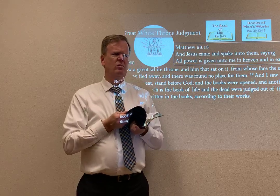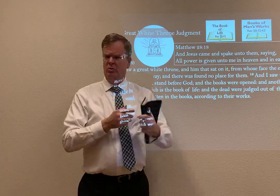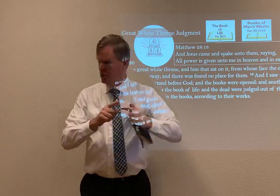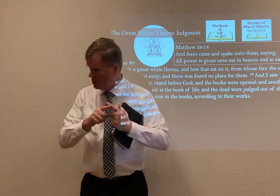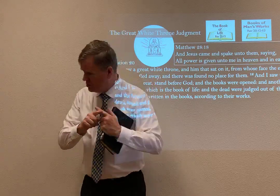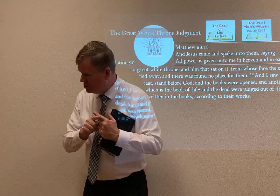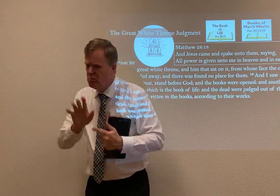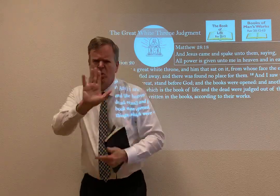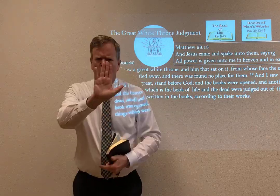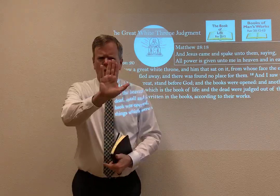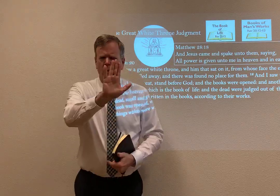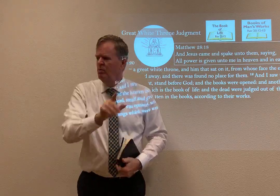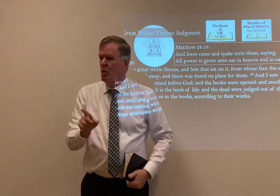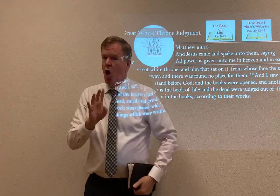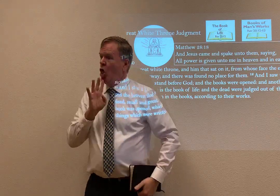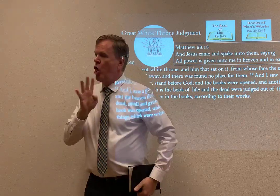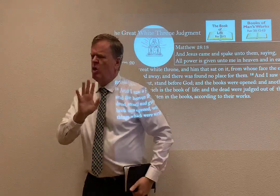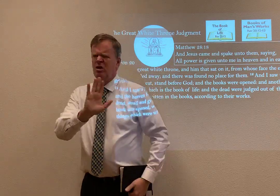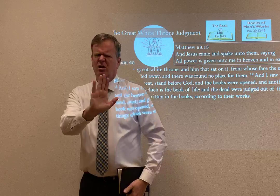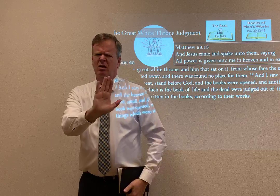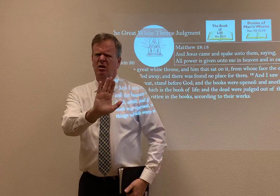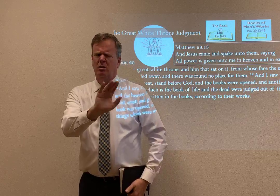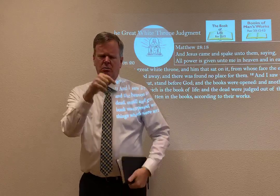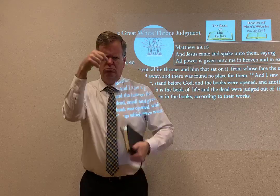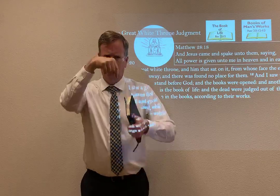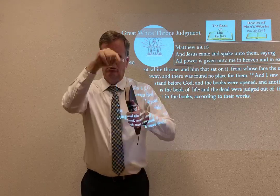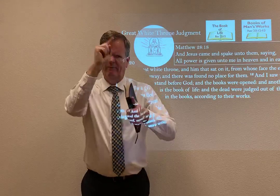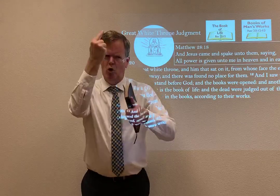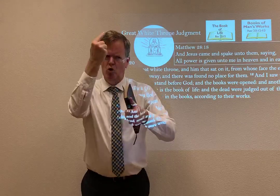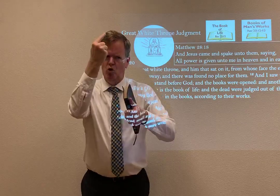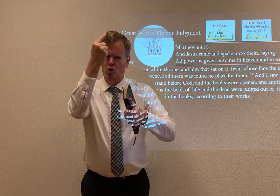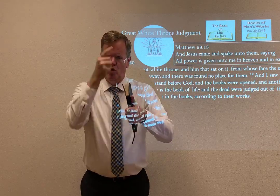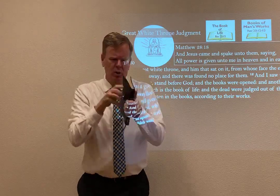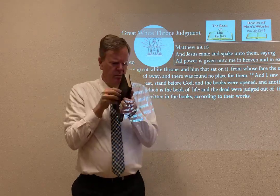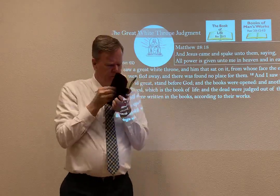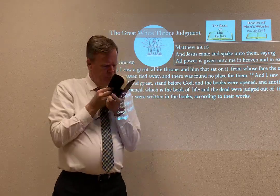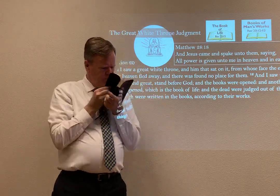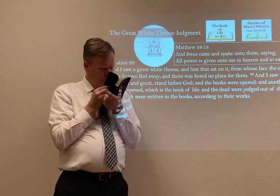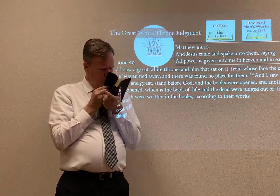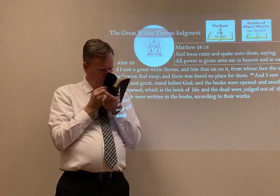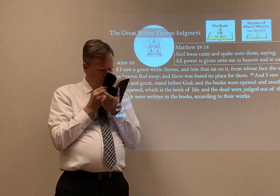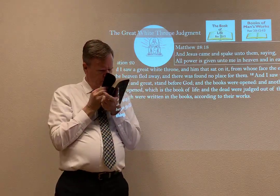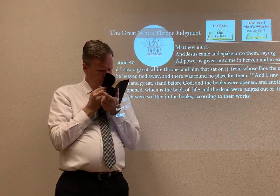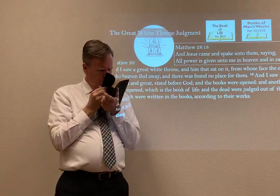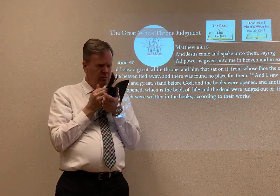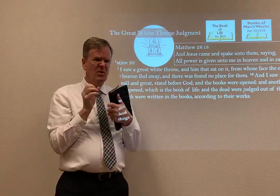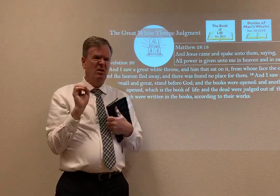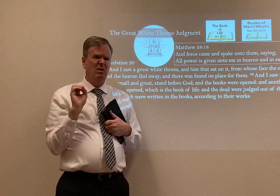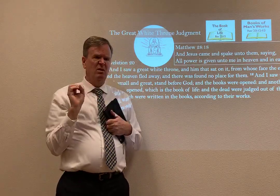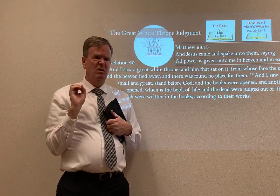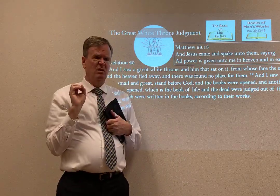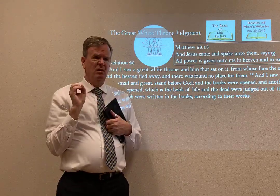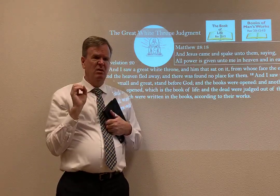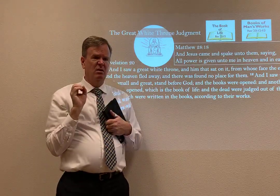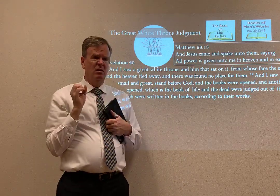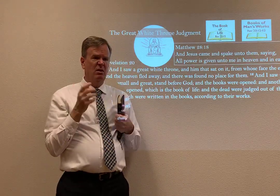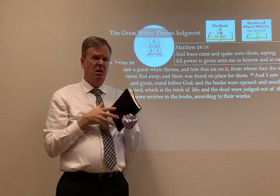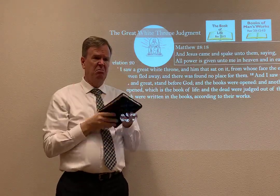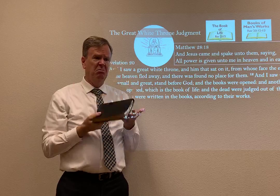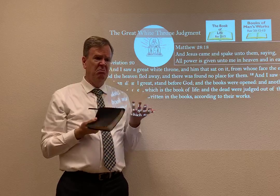What does your Bible say about it? It doesn't say anything about accepting the Lord Jesus as your personal Savior. So when someone tells you that, you don't have to necessarily follow what they say.